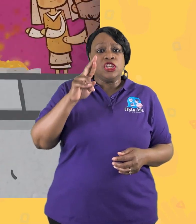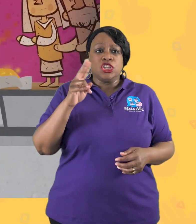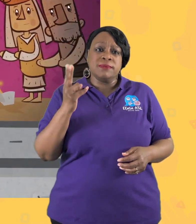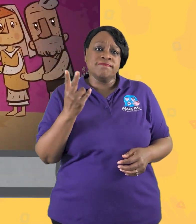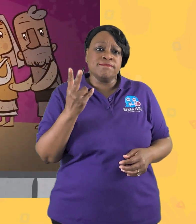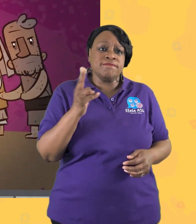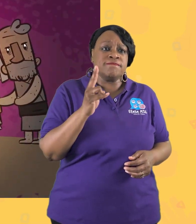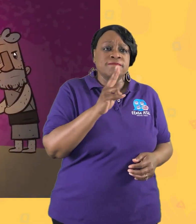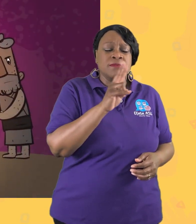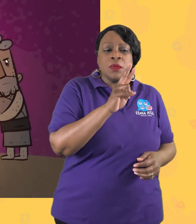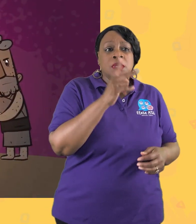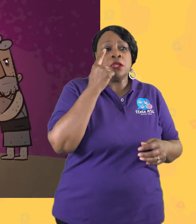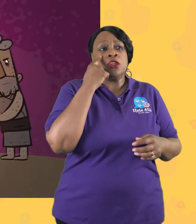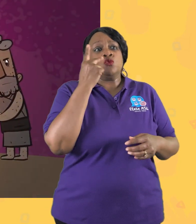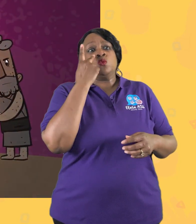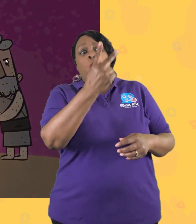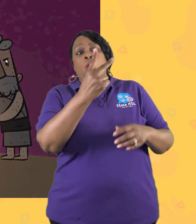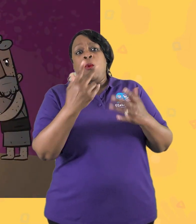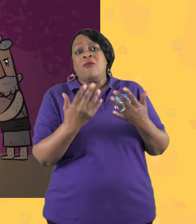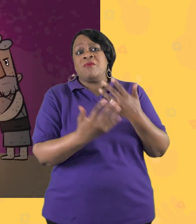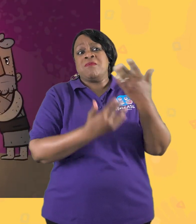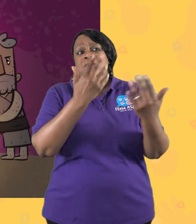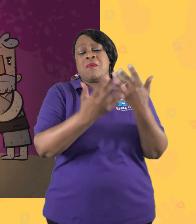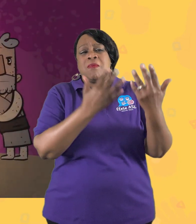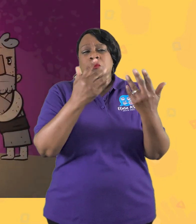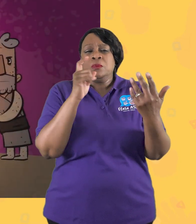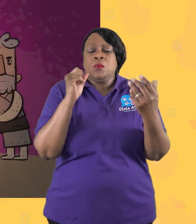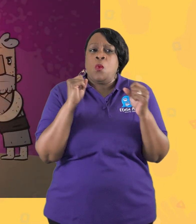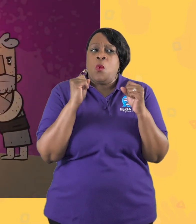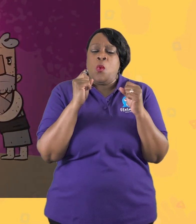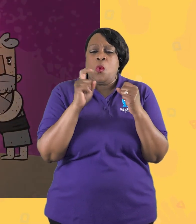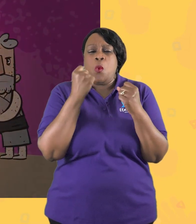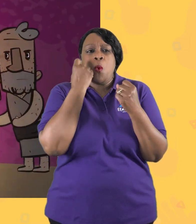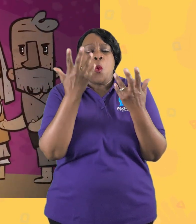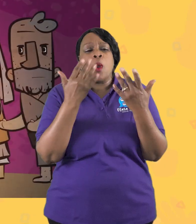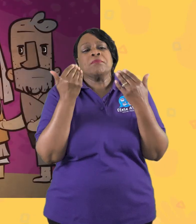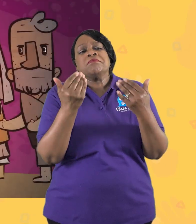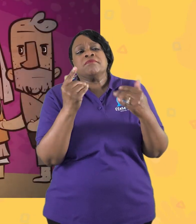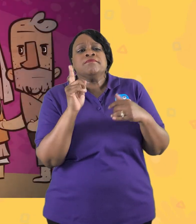Peter came to warm himself by their fire.